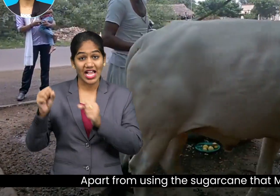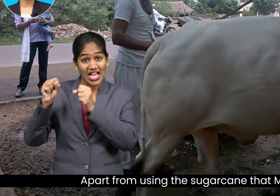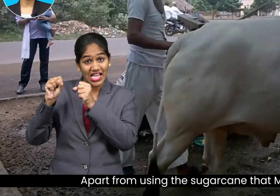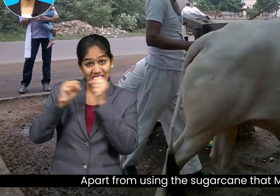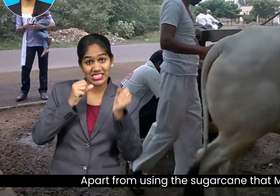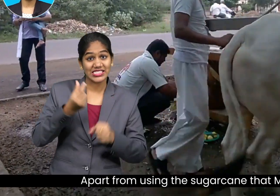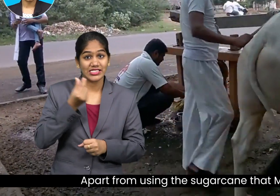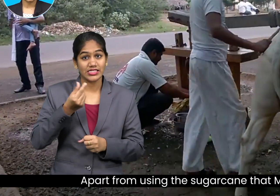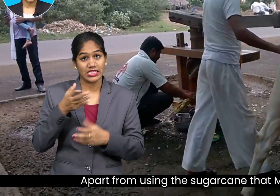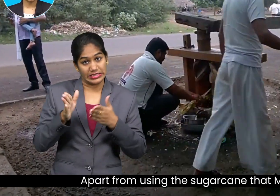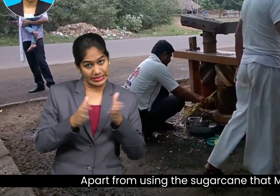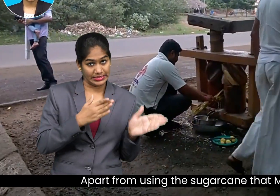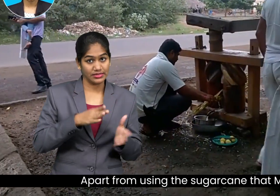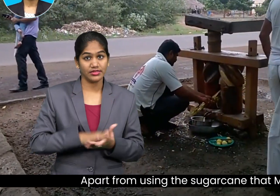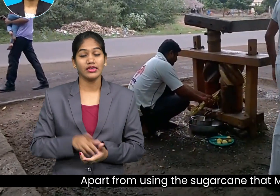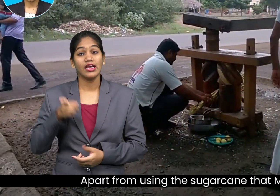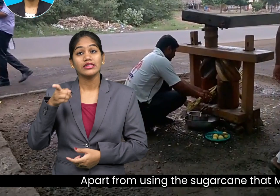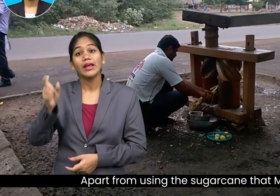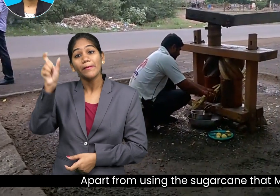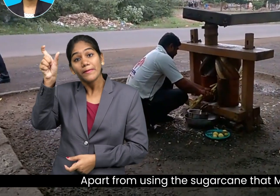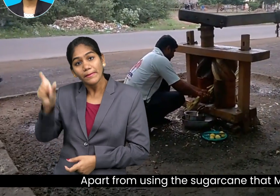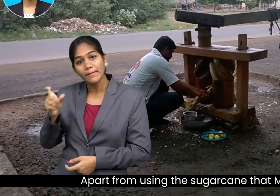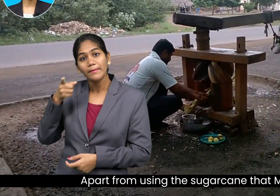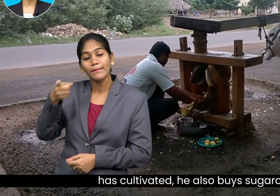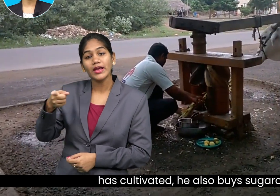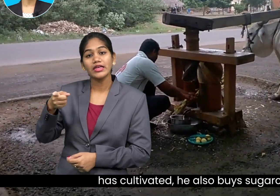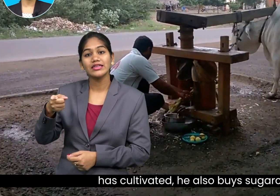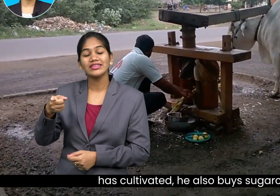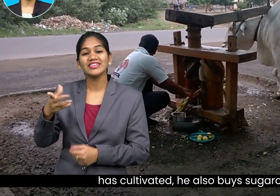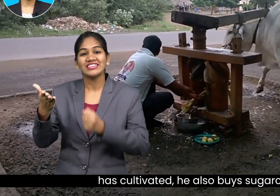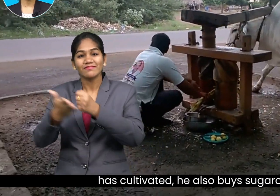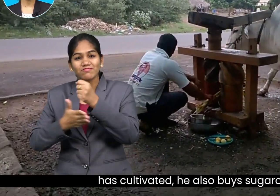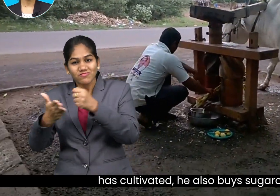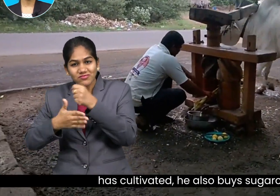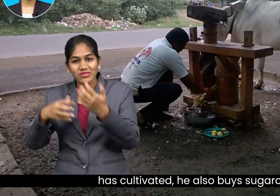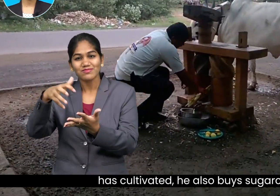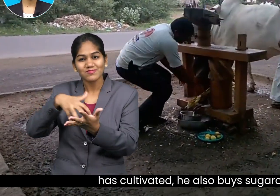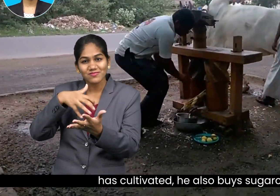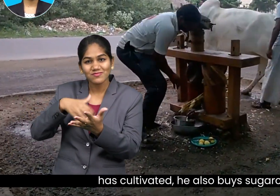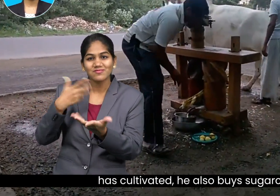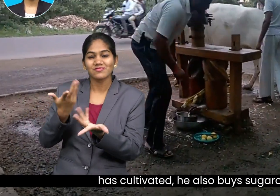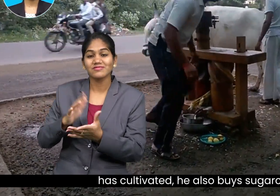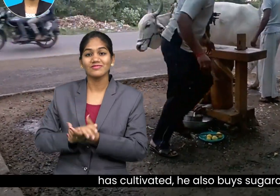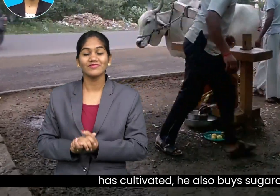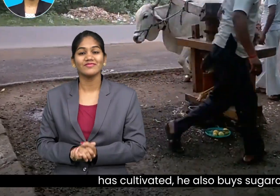Apart from using the sugarcane that Mishrilal has cultivated,